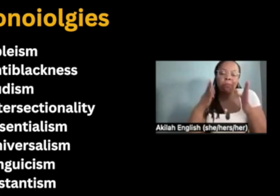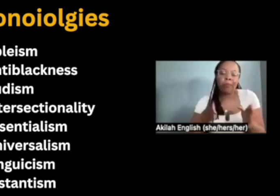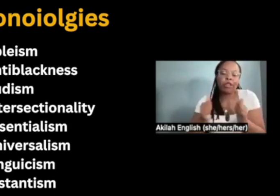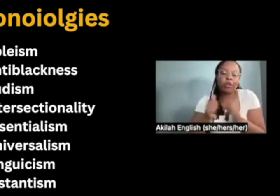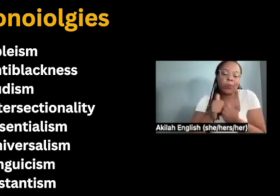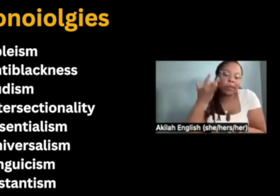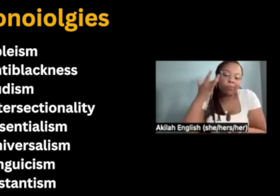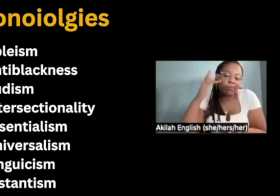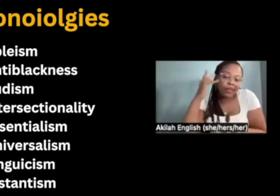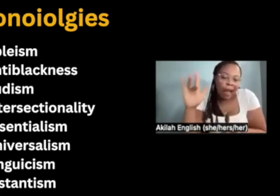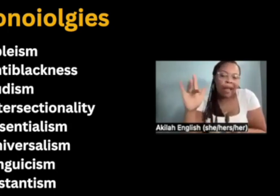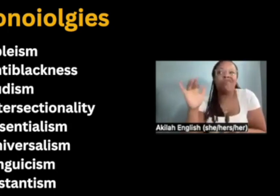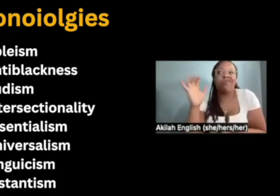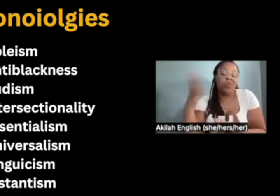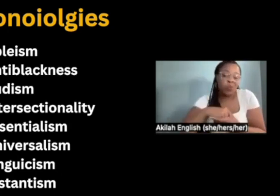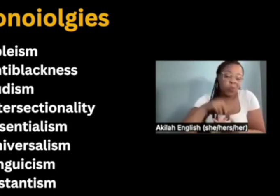Thinking also about distancism,